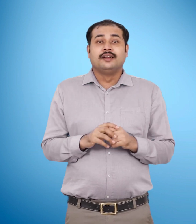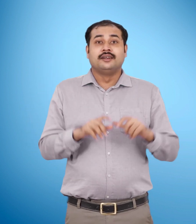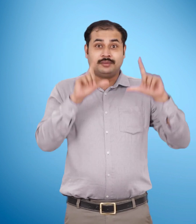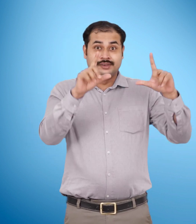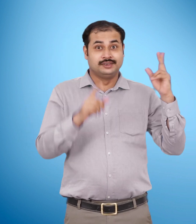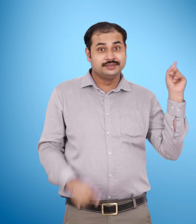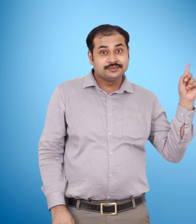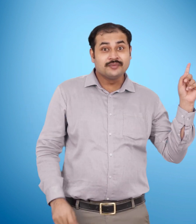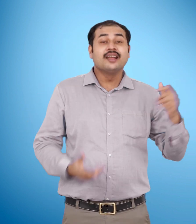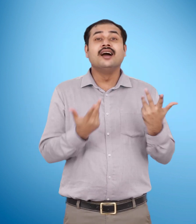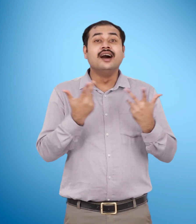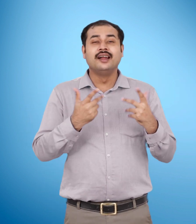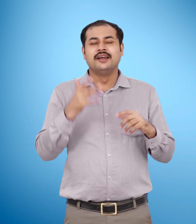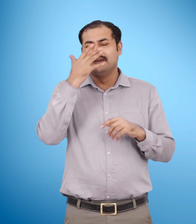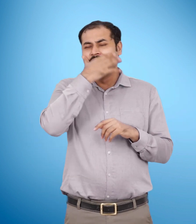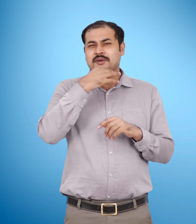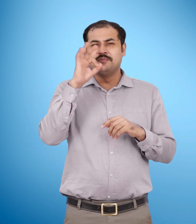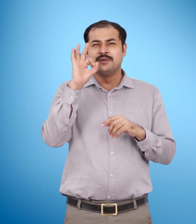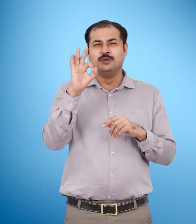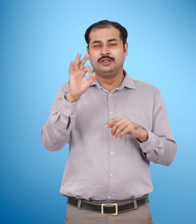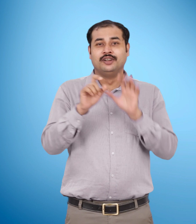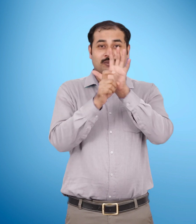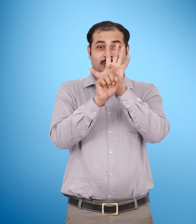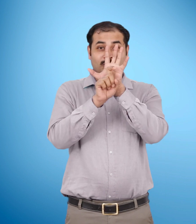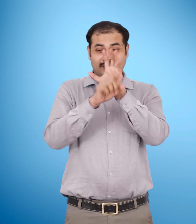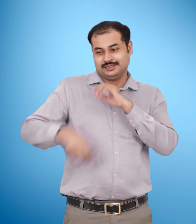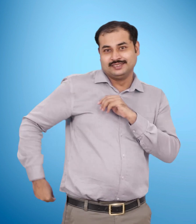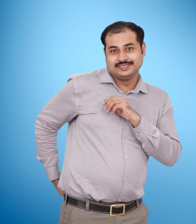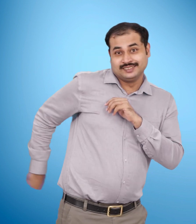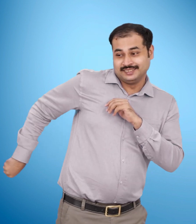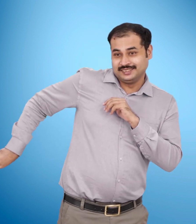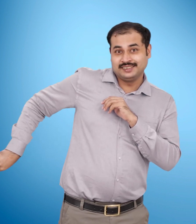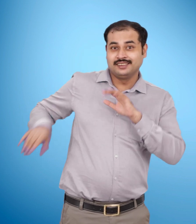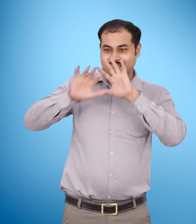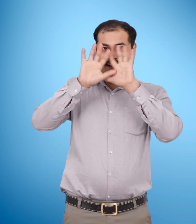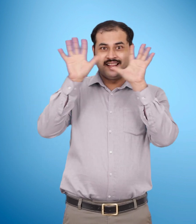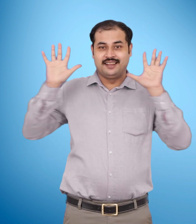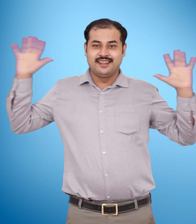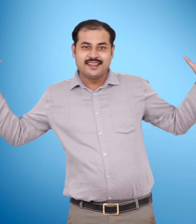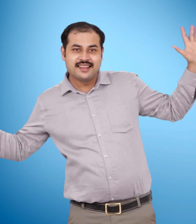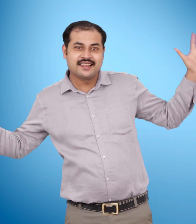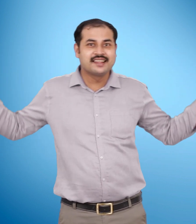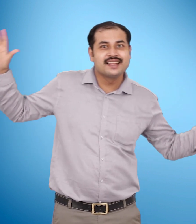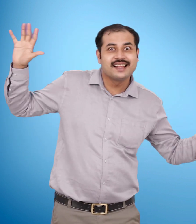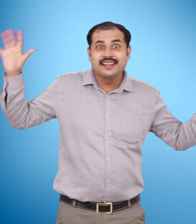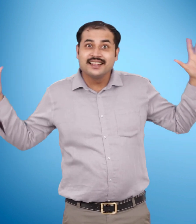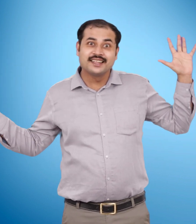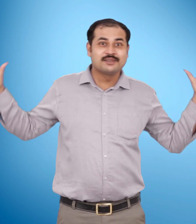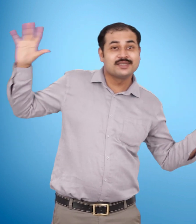Here you can see picture of a beautiful peacock with a huge tail in a dancing position.